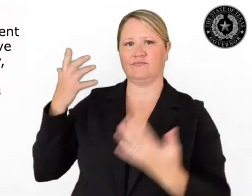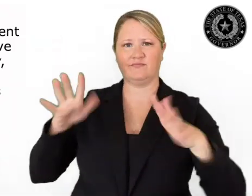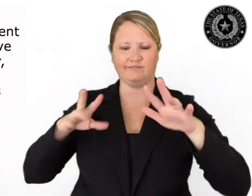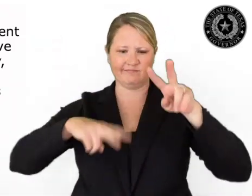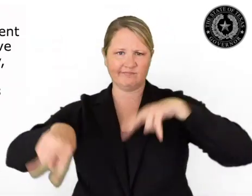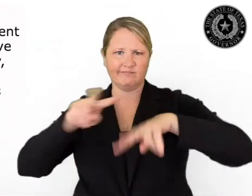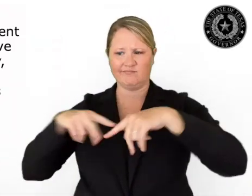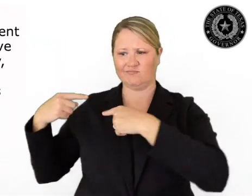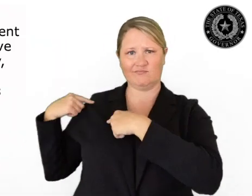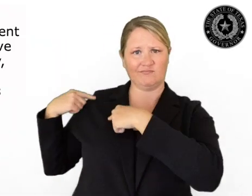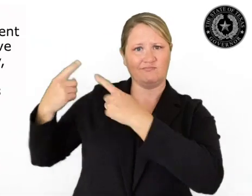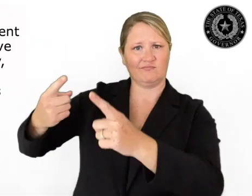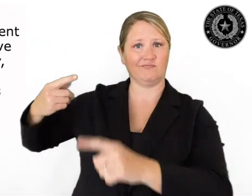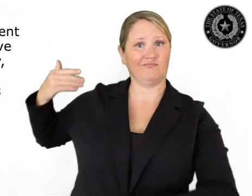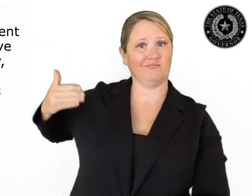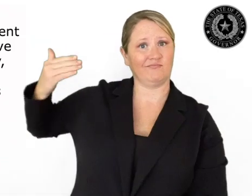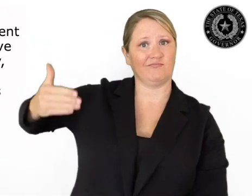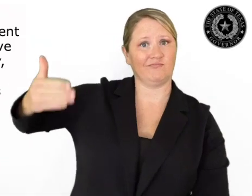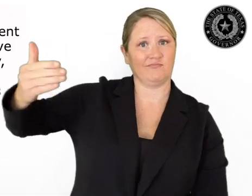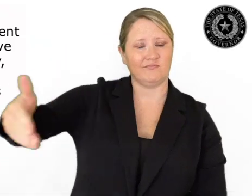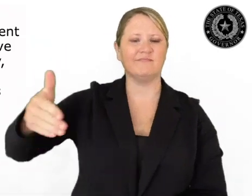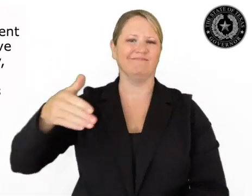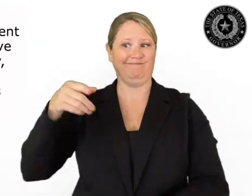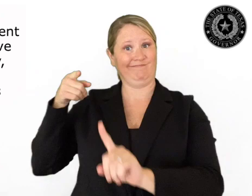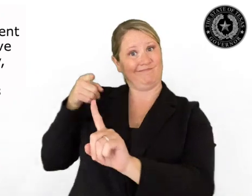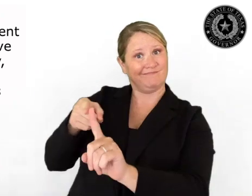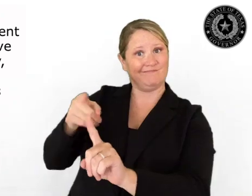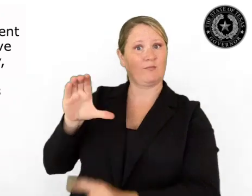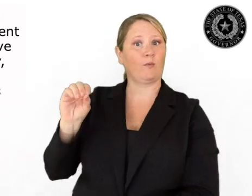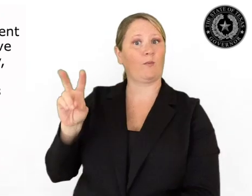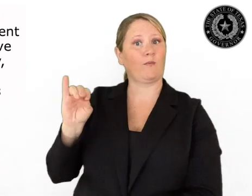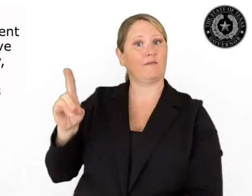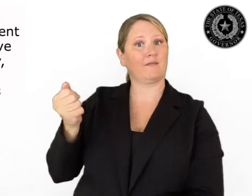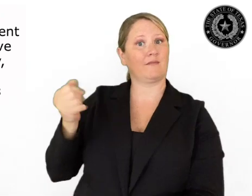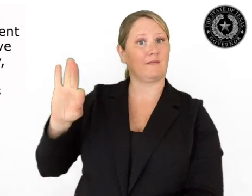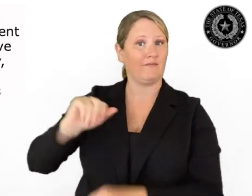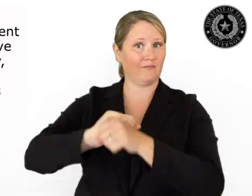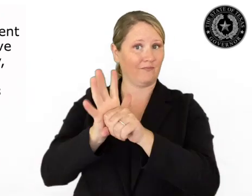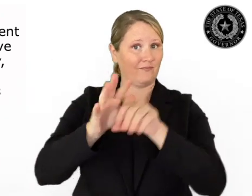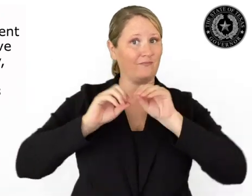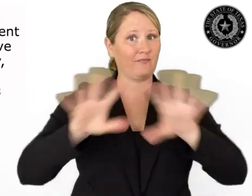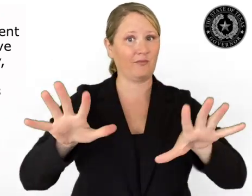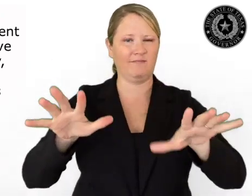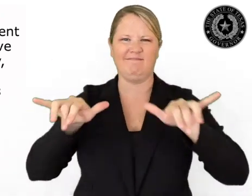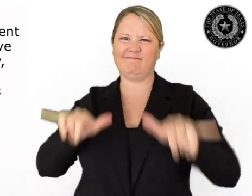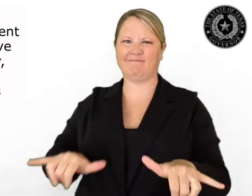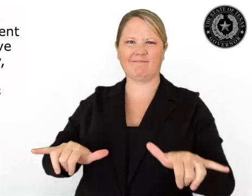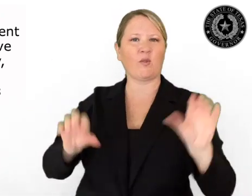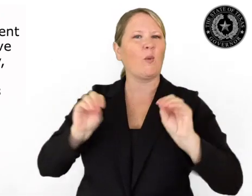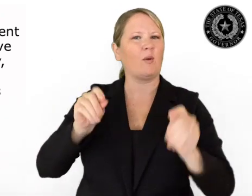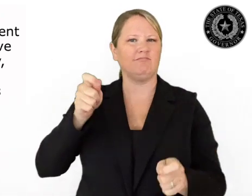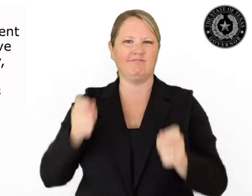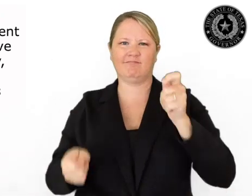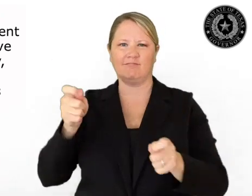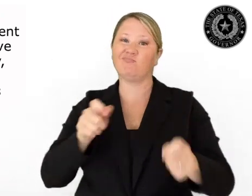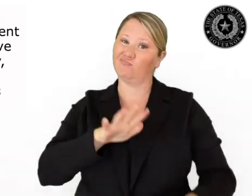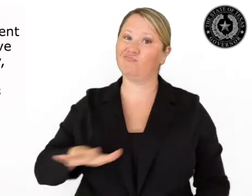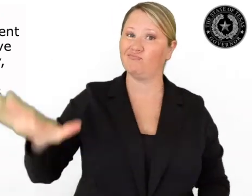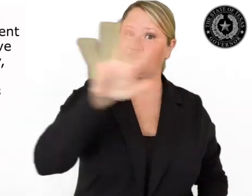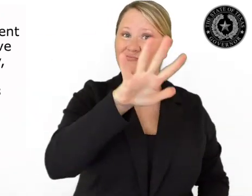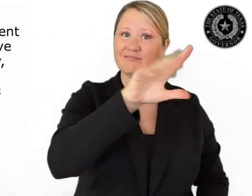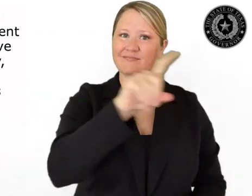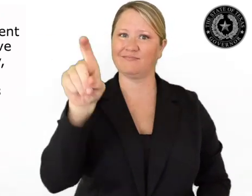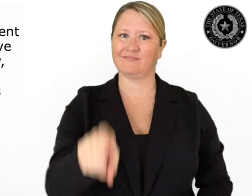whereas, in each subsequent month, effective through today, I have issued proclamations renewing the disaster declaration for